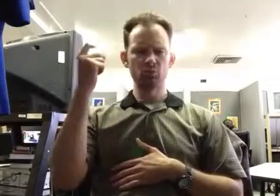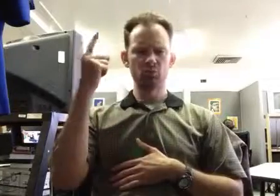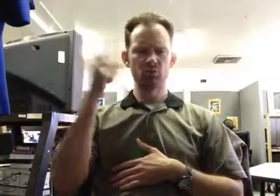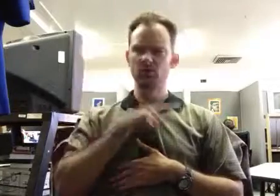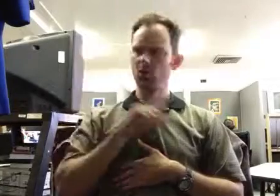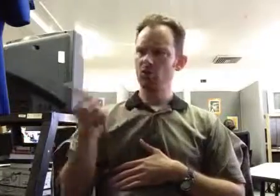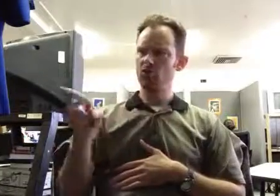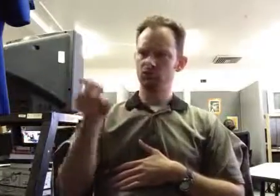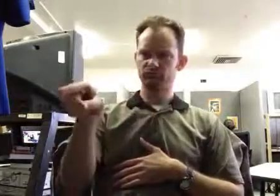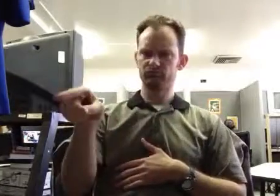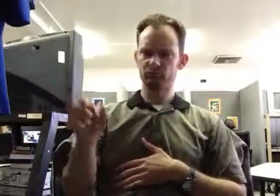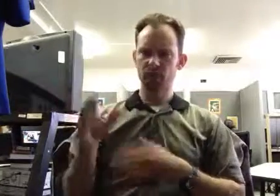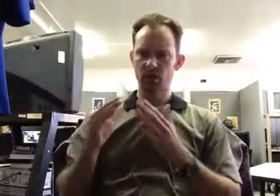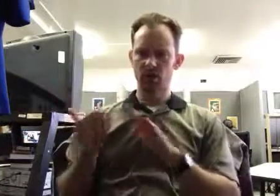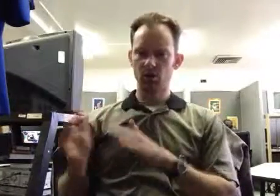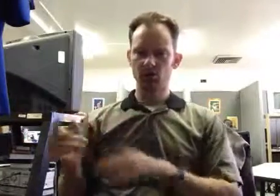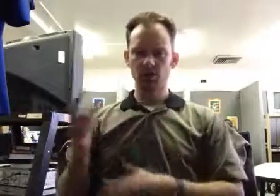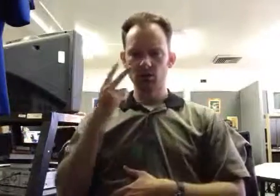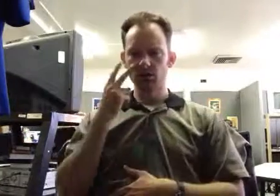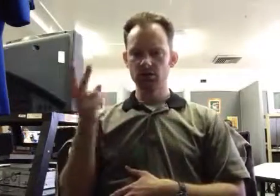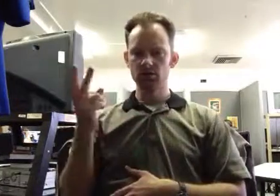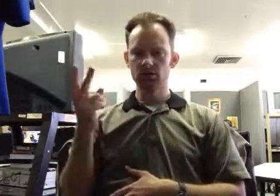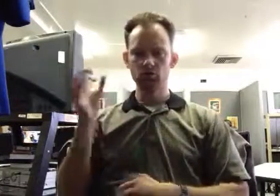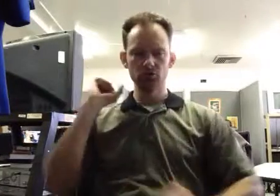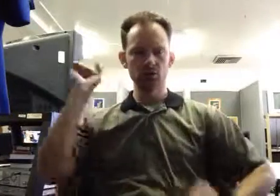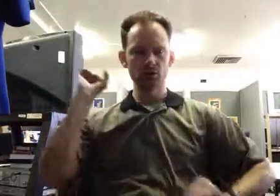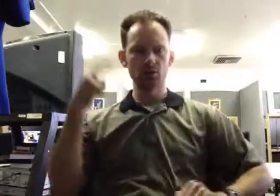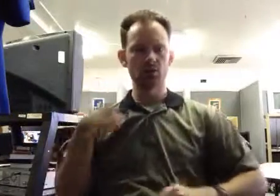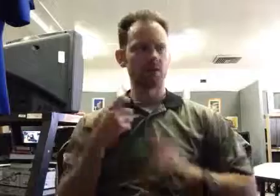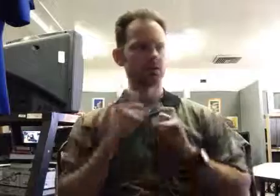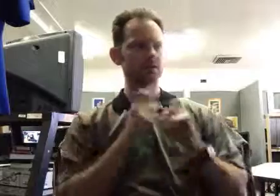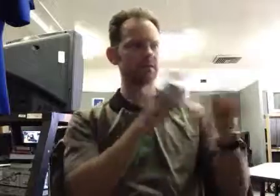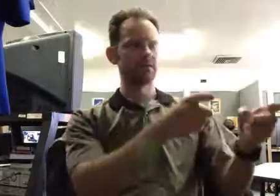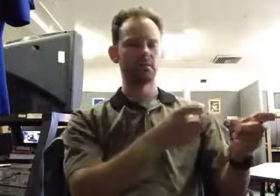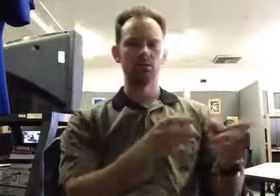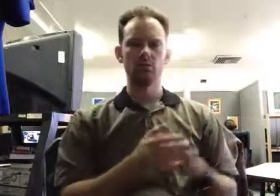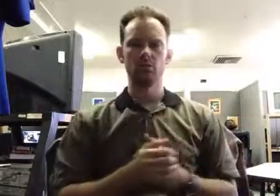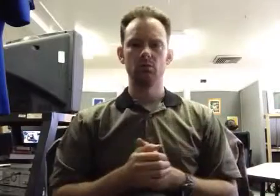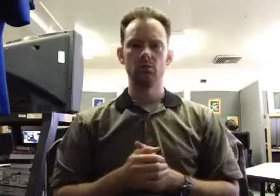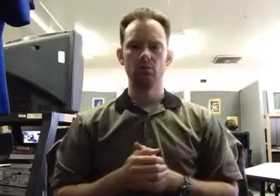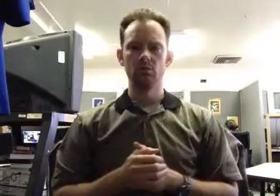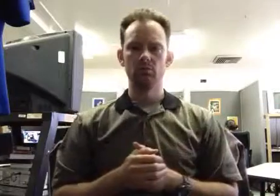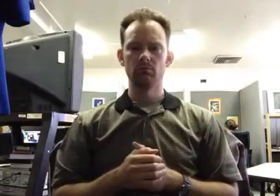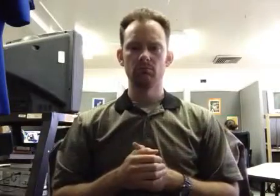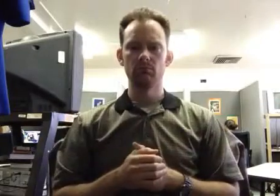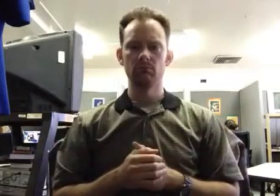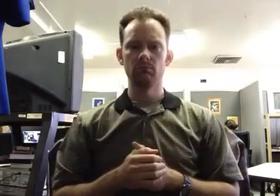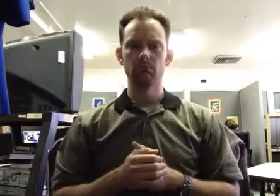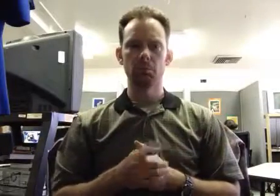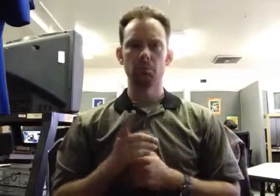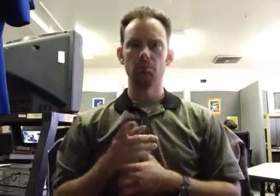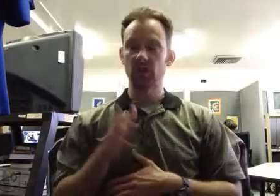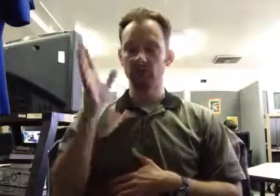yesterday, and I saw the towels that I gave you hanging in her bathroom." Well, Father said, "Yes, that's